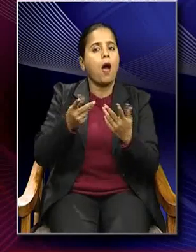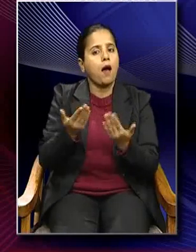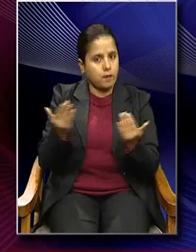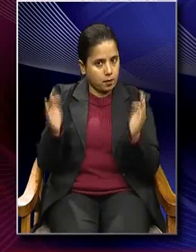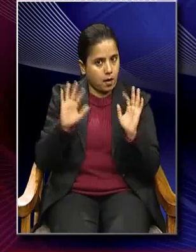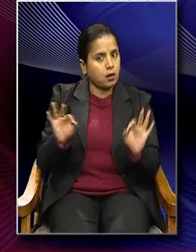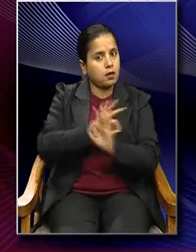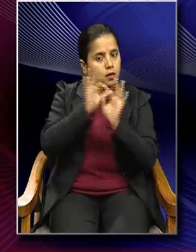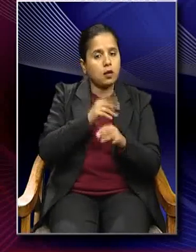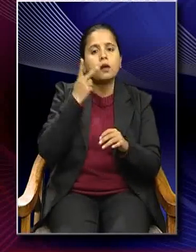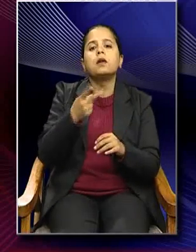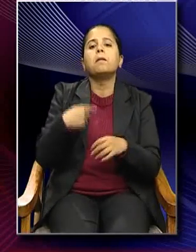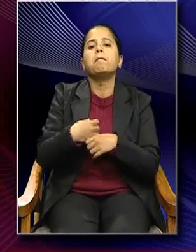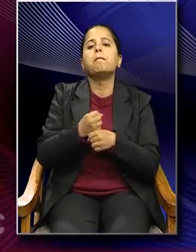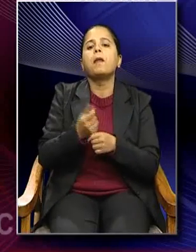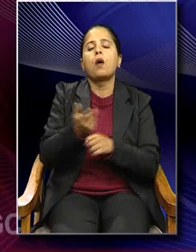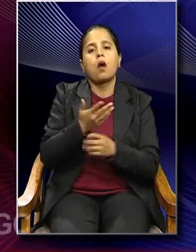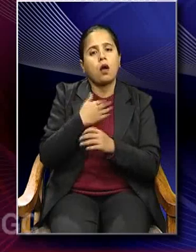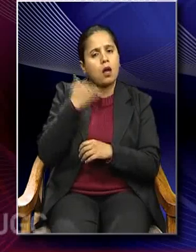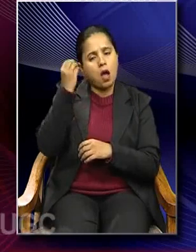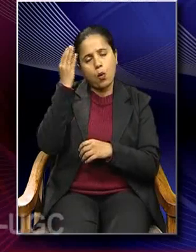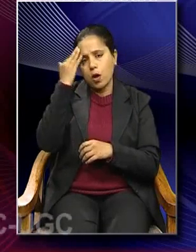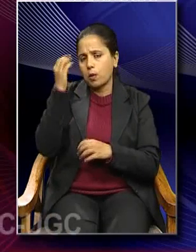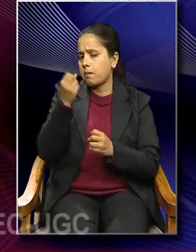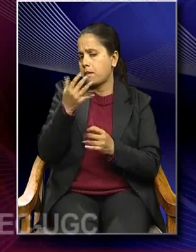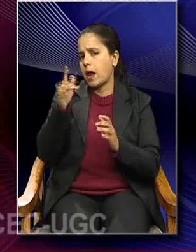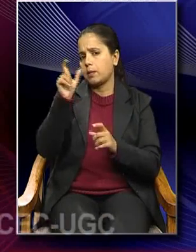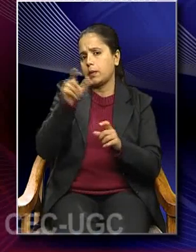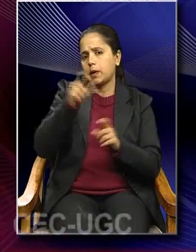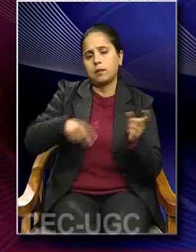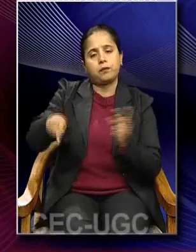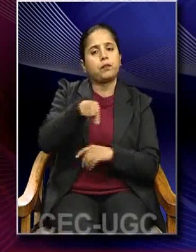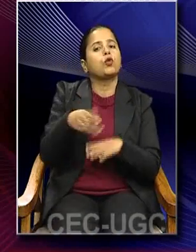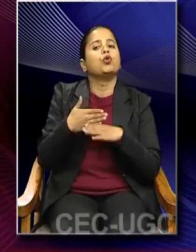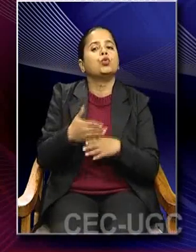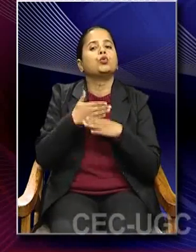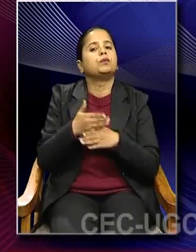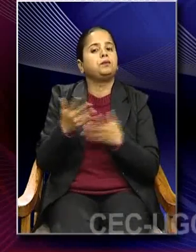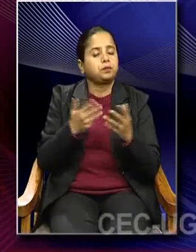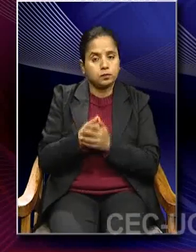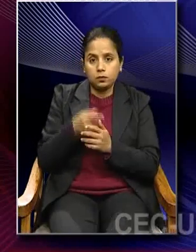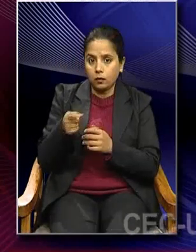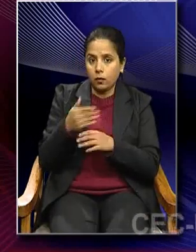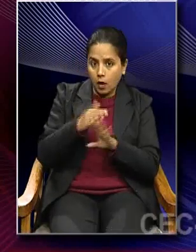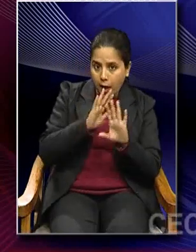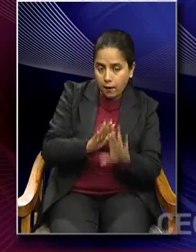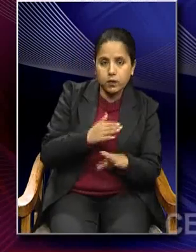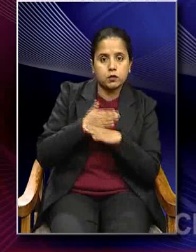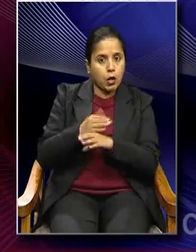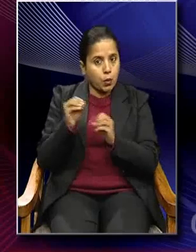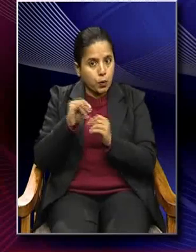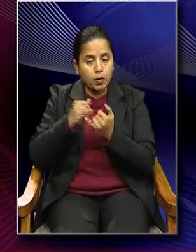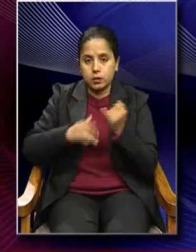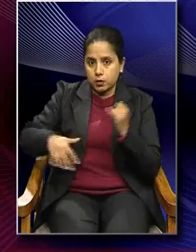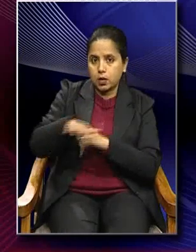available by becoming aware of many individuals who share or do not share the situation